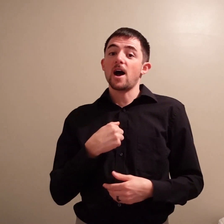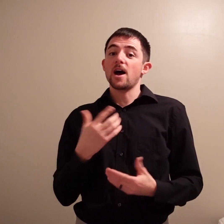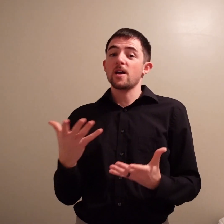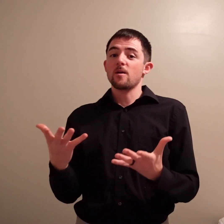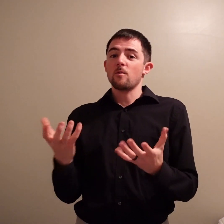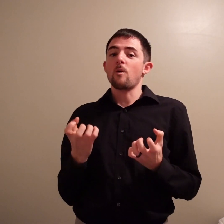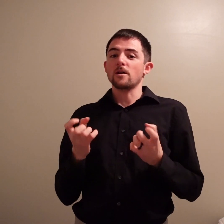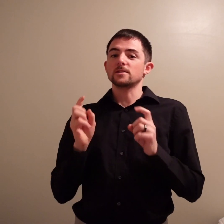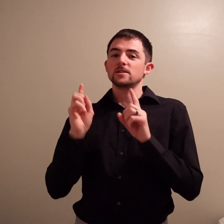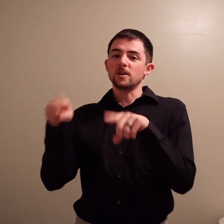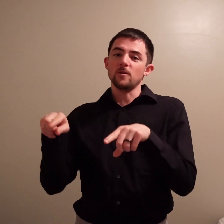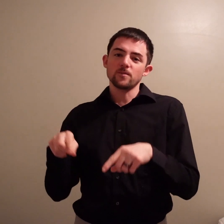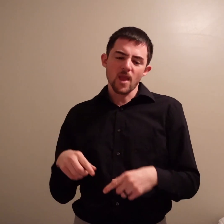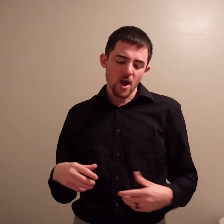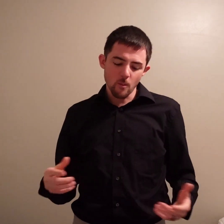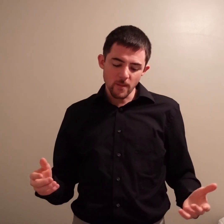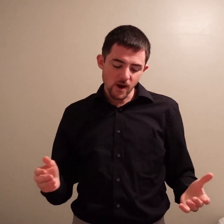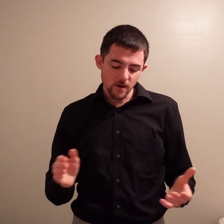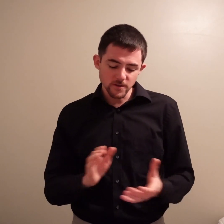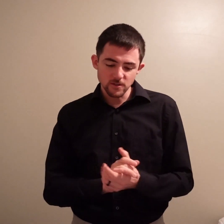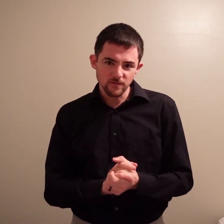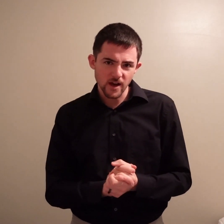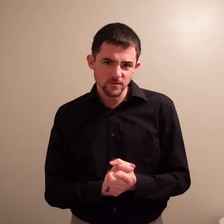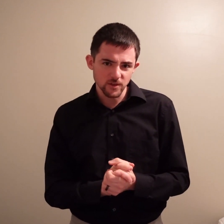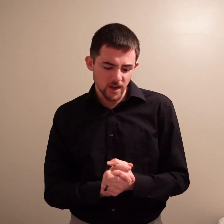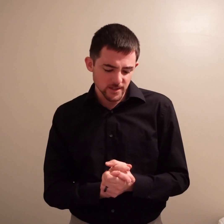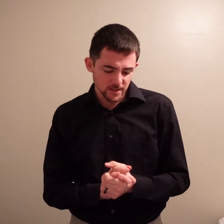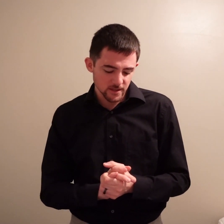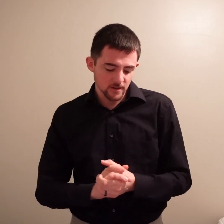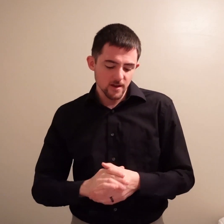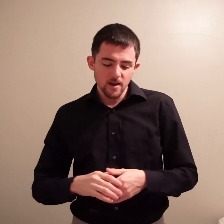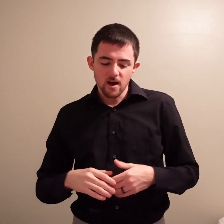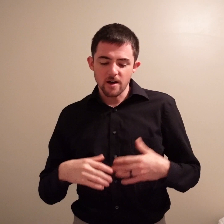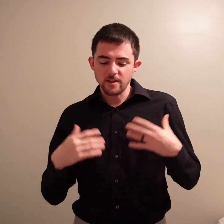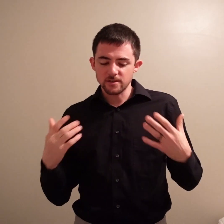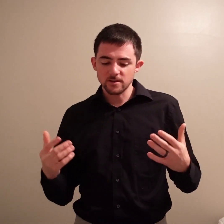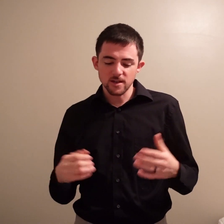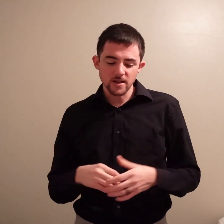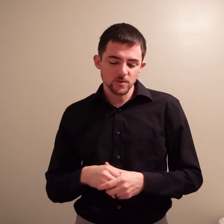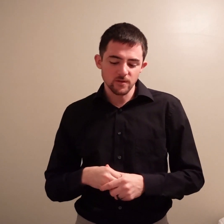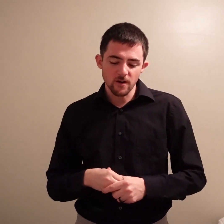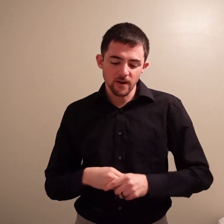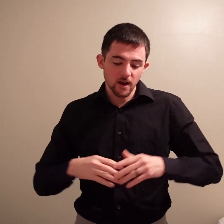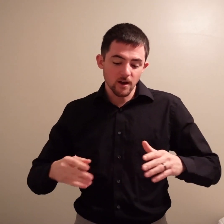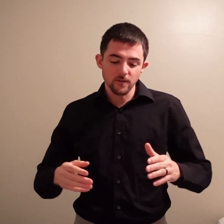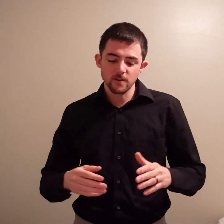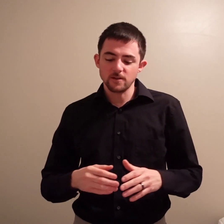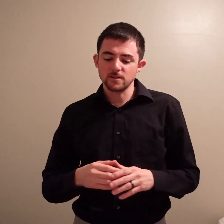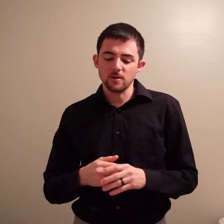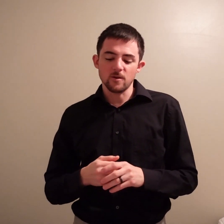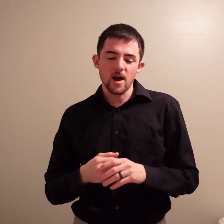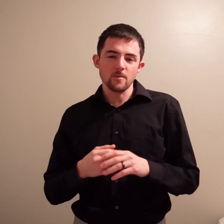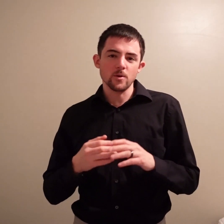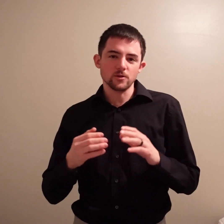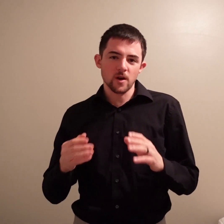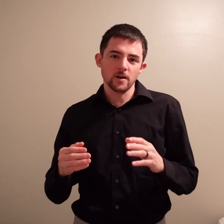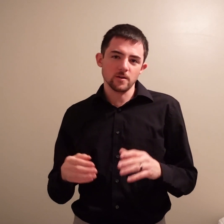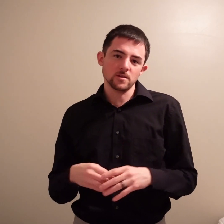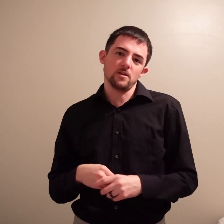I want to go. I hope I'm not going too fast for you guys here. These are signs we've already covered, so I will try to go